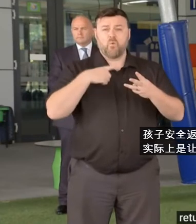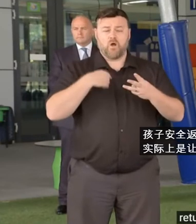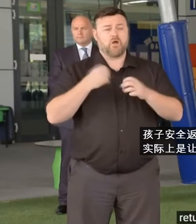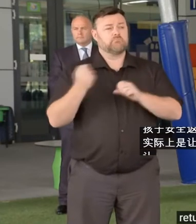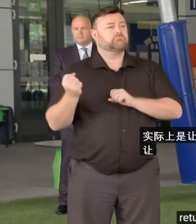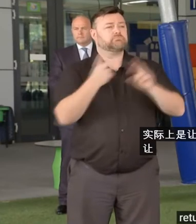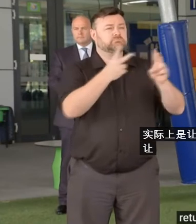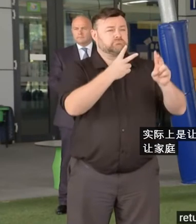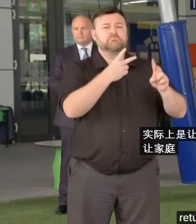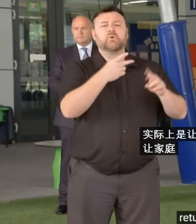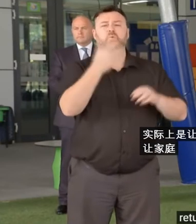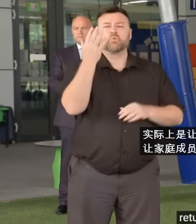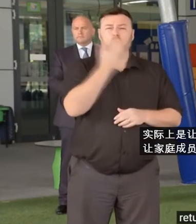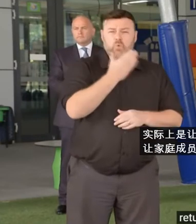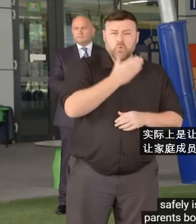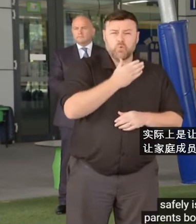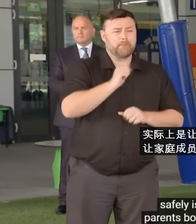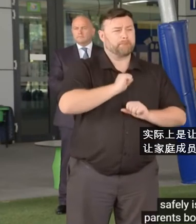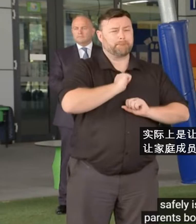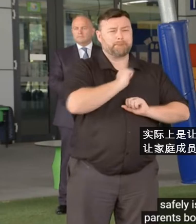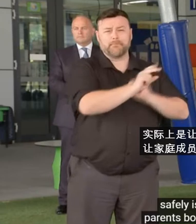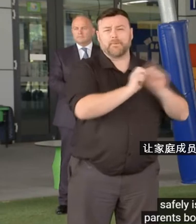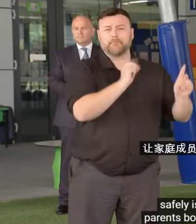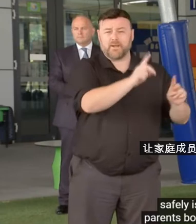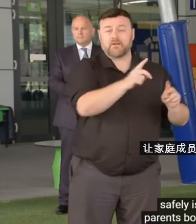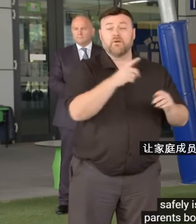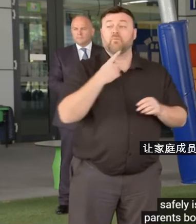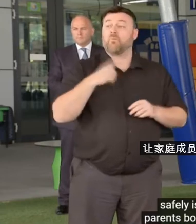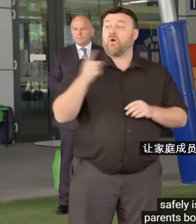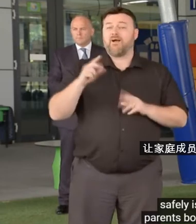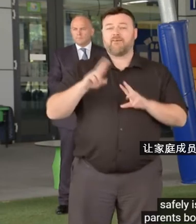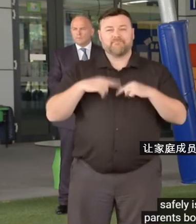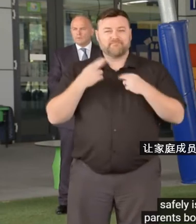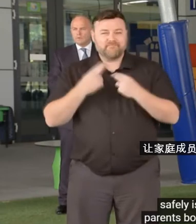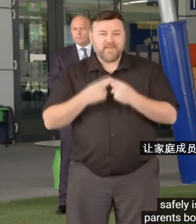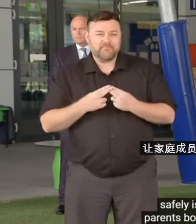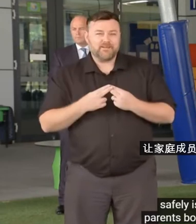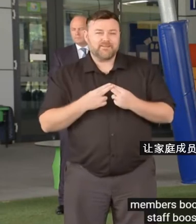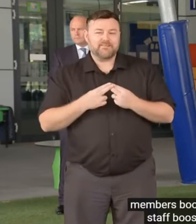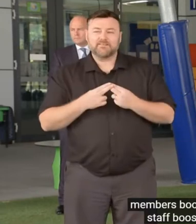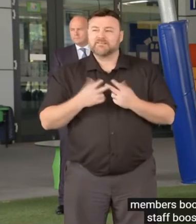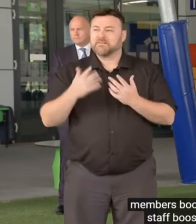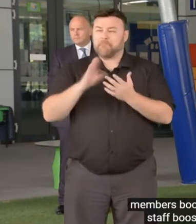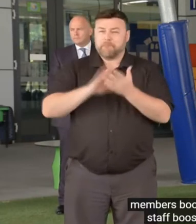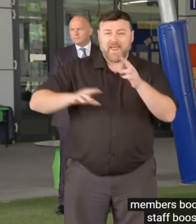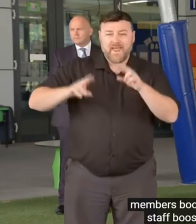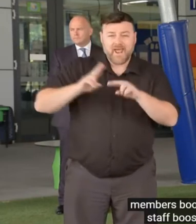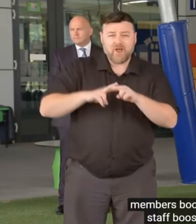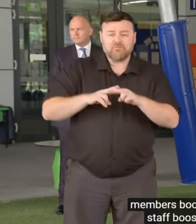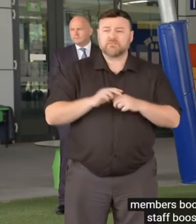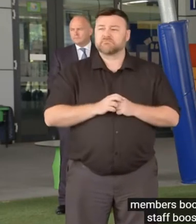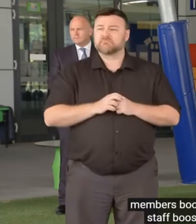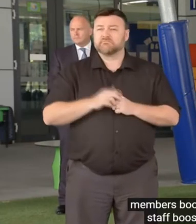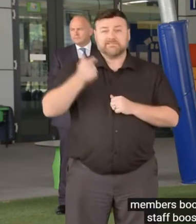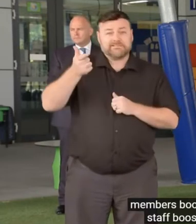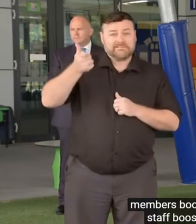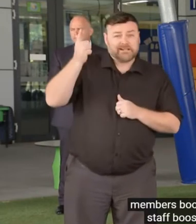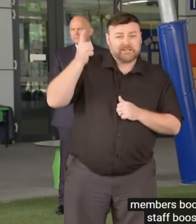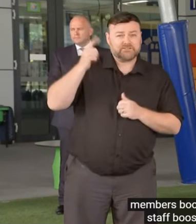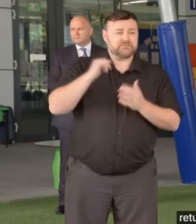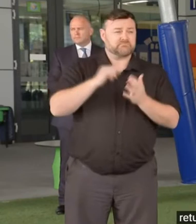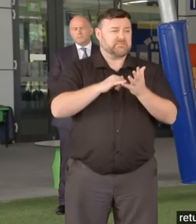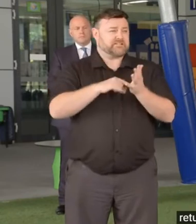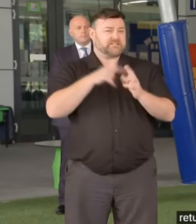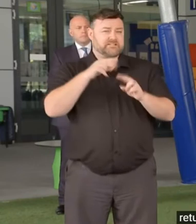parents boosted, having family members boosted, having education staff boosted as they return to school.